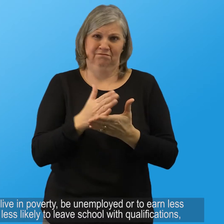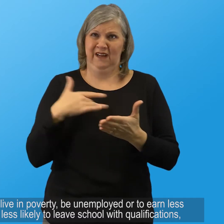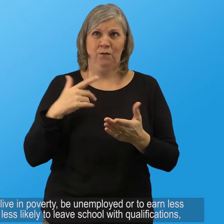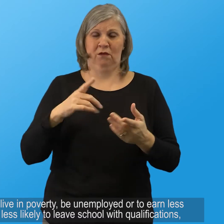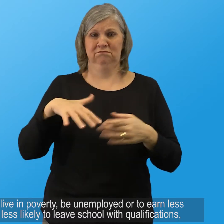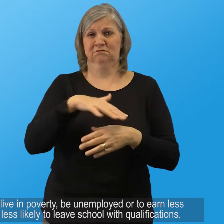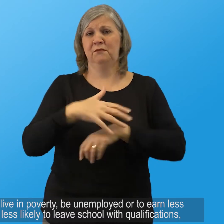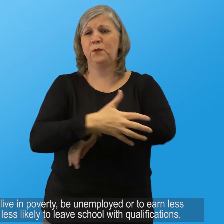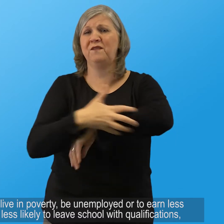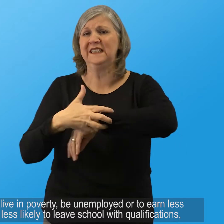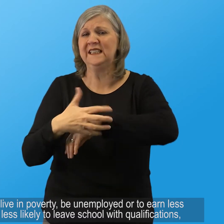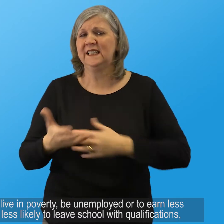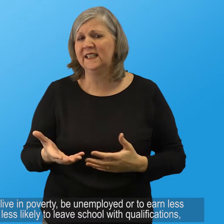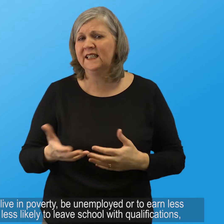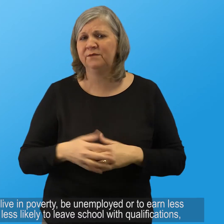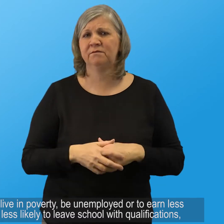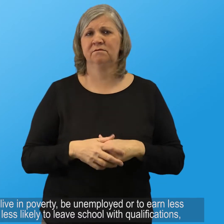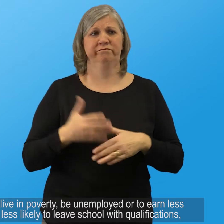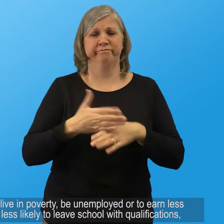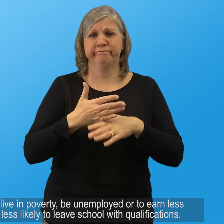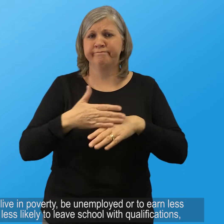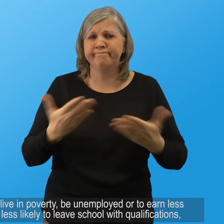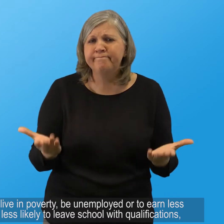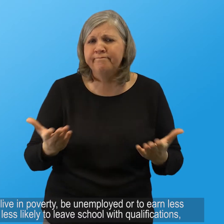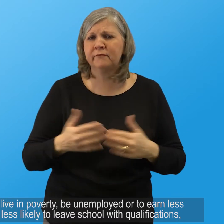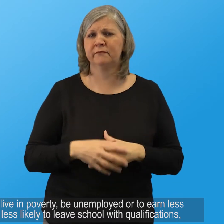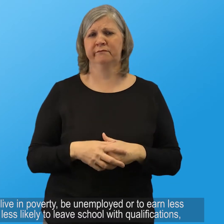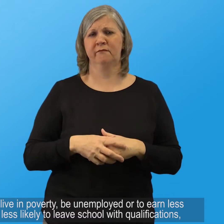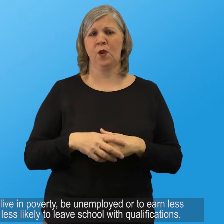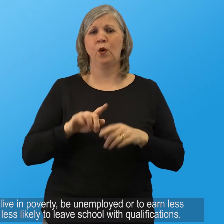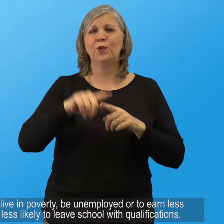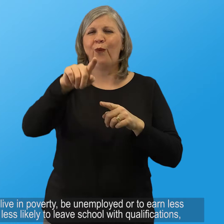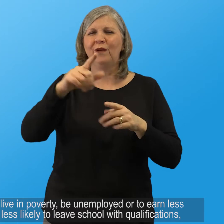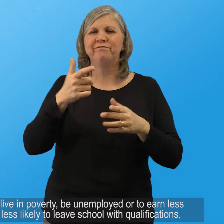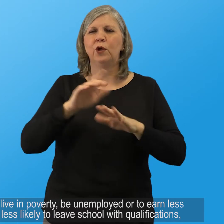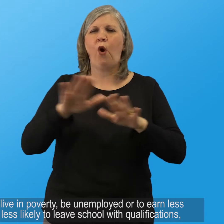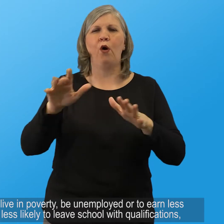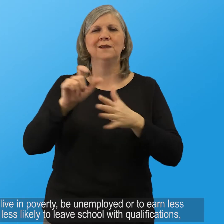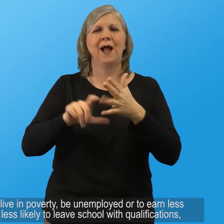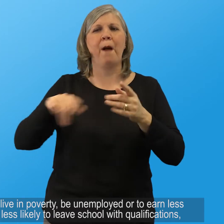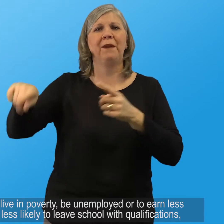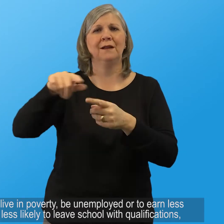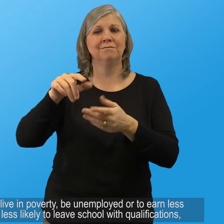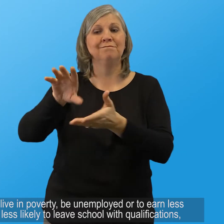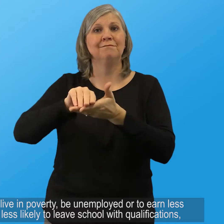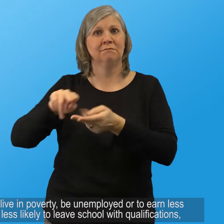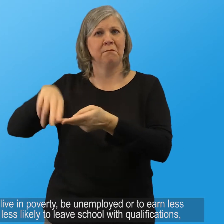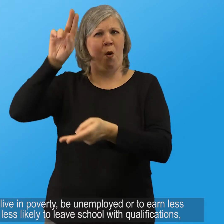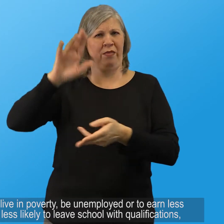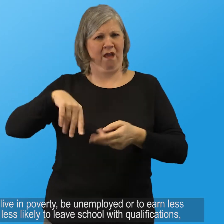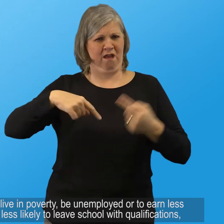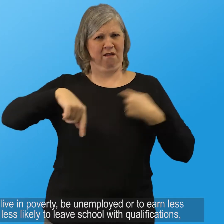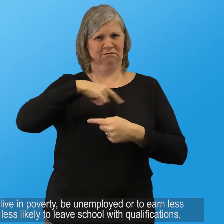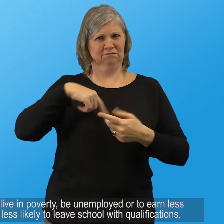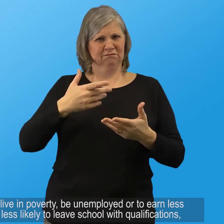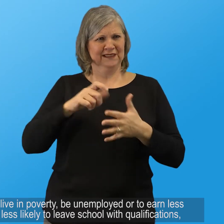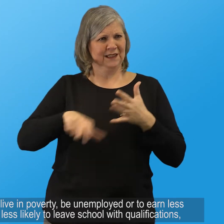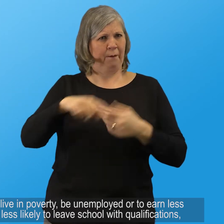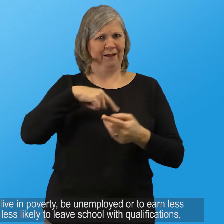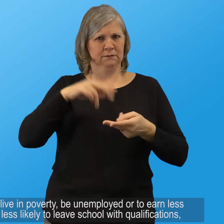We were already more likely to live in poverty, be unemployed, or to earn less than non-disabled people, and less likely to leave